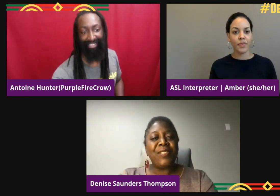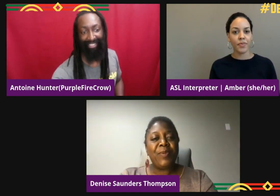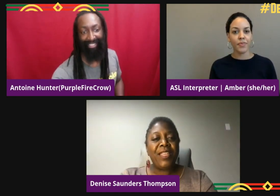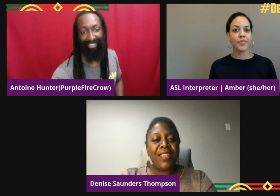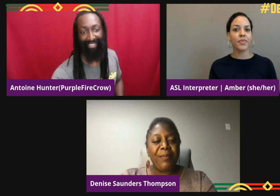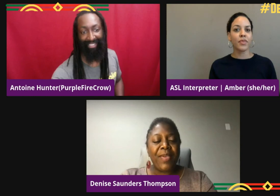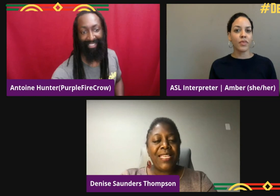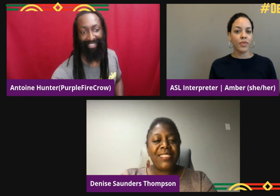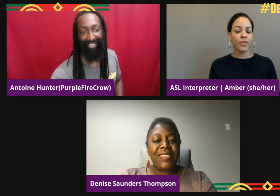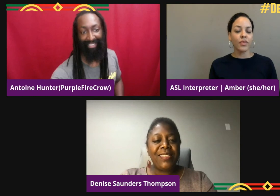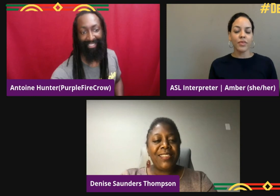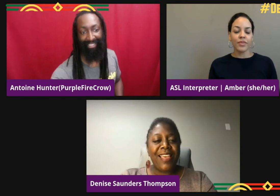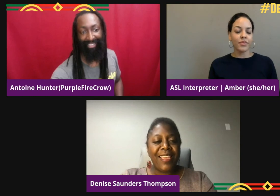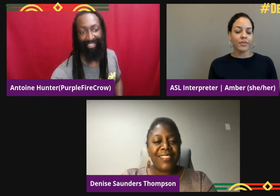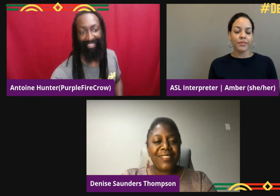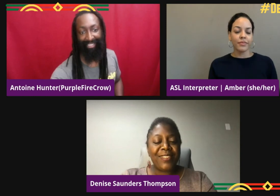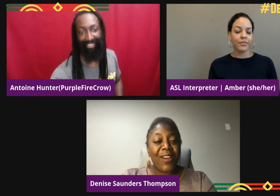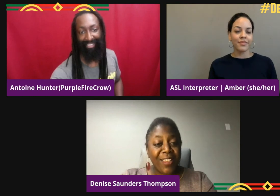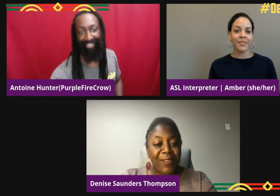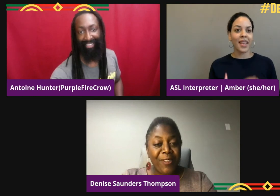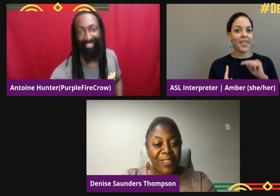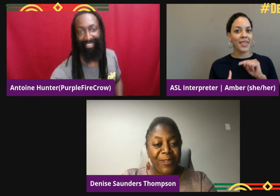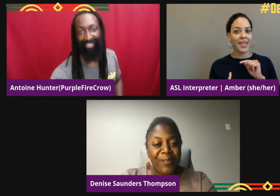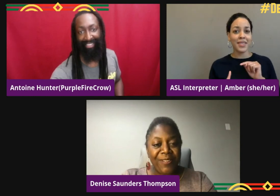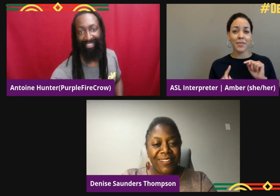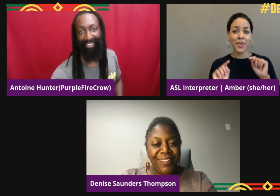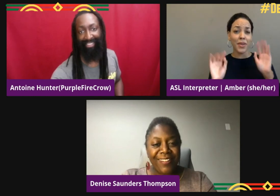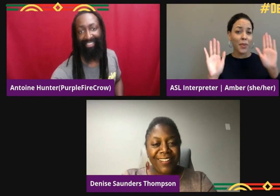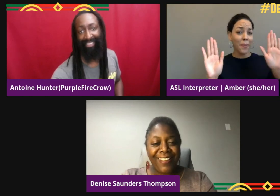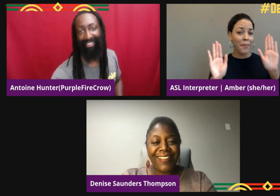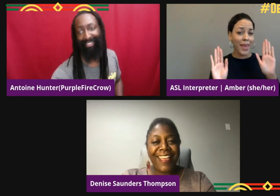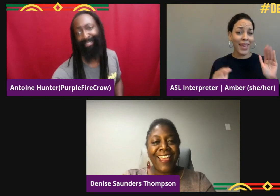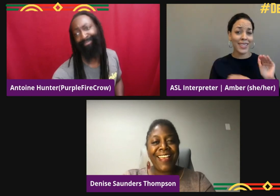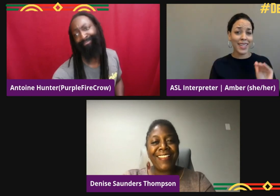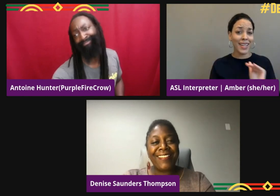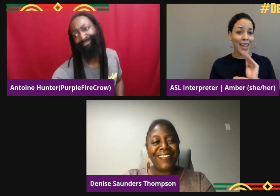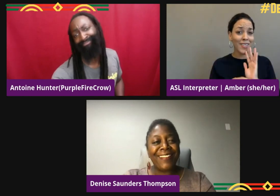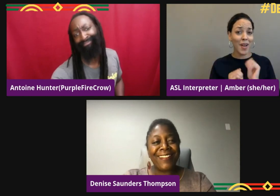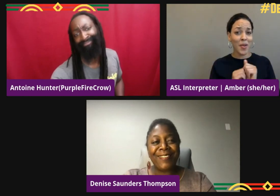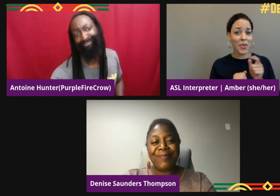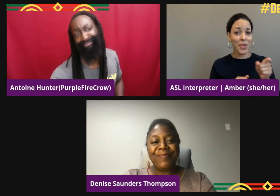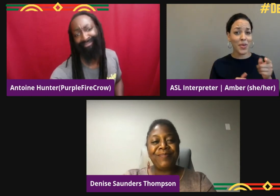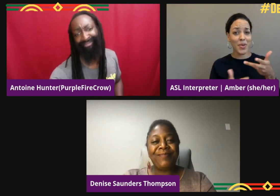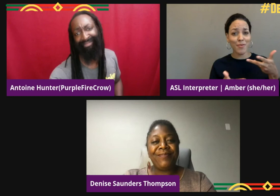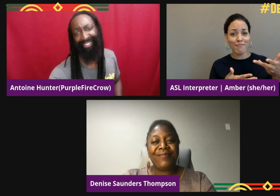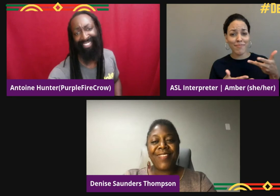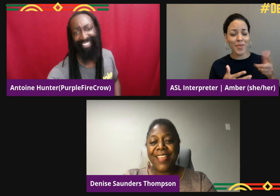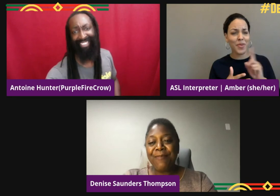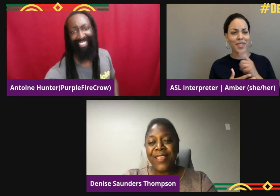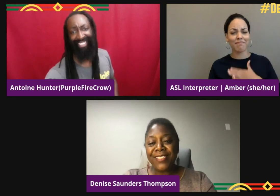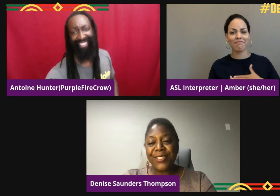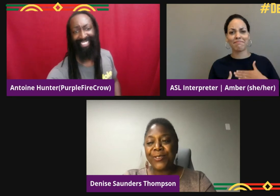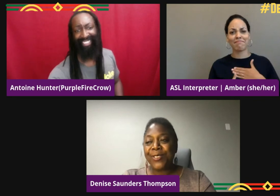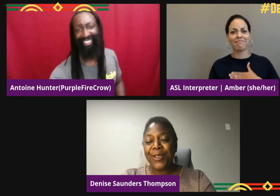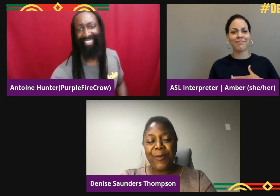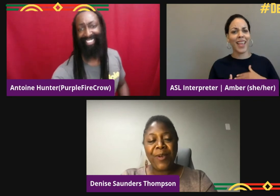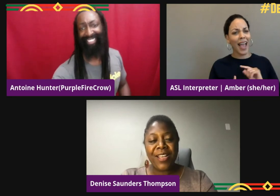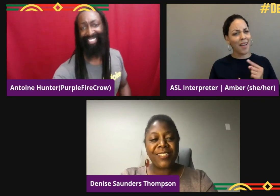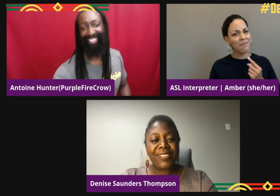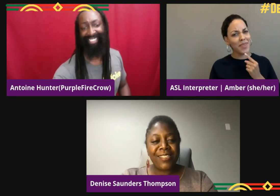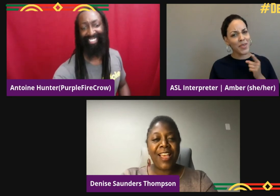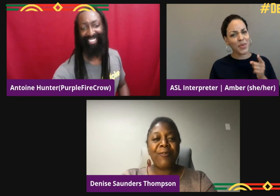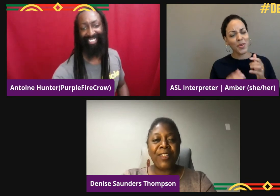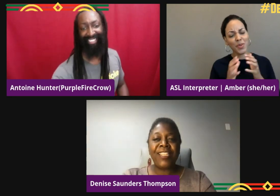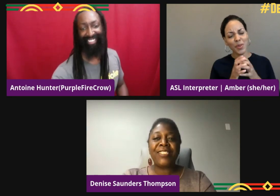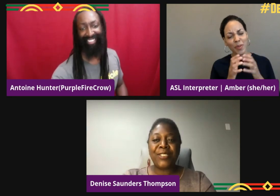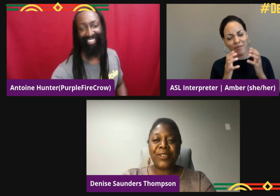This has been an amazing night talking with you. And I miss you so